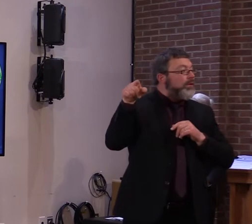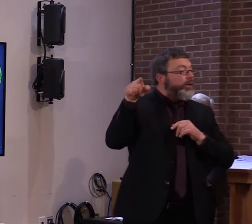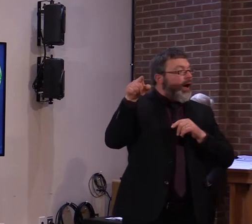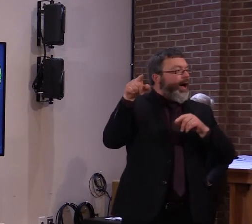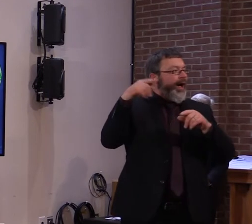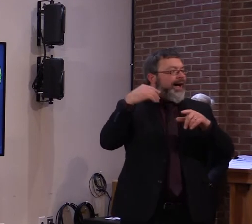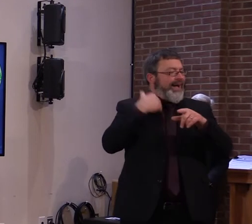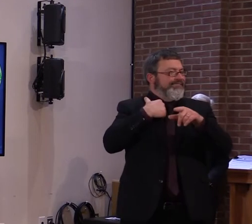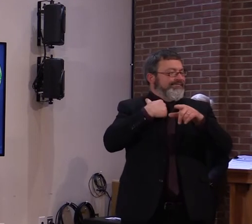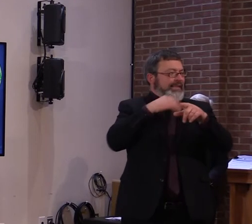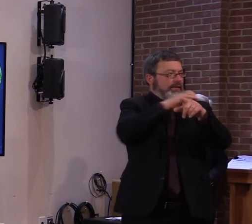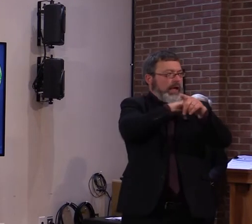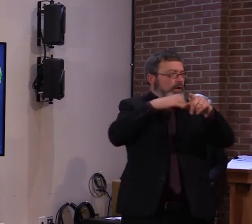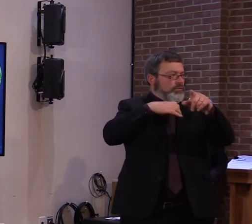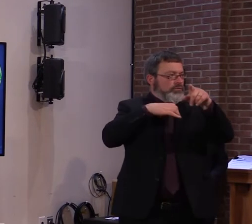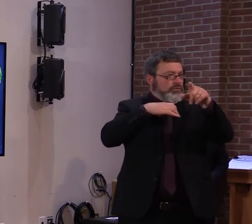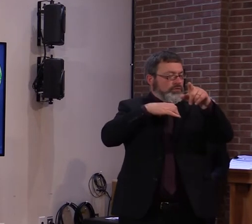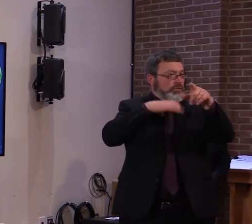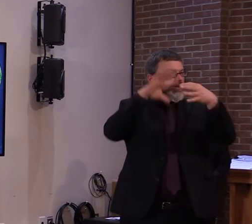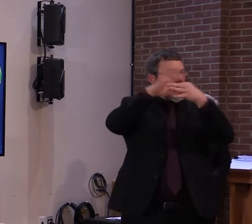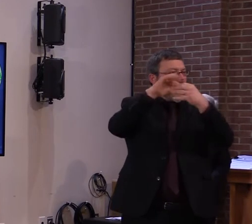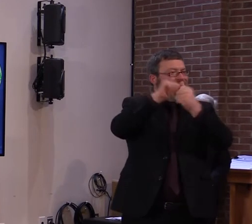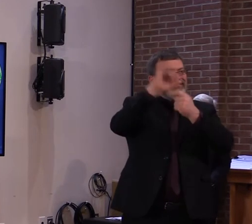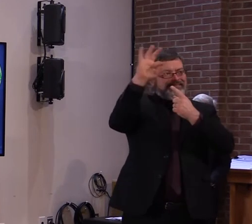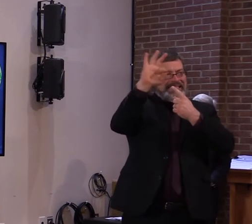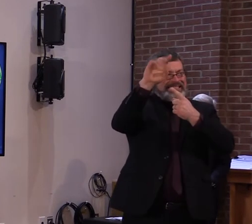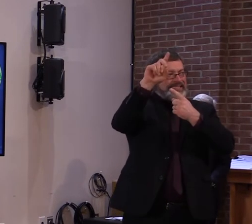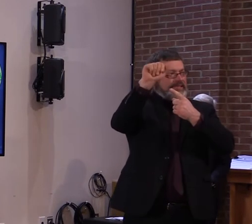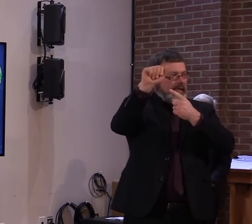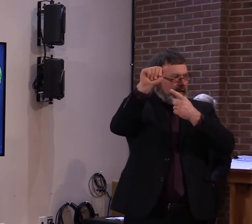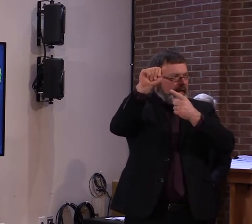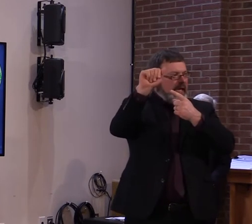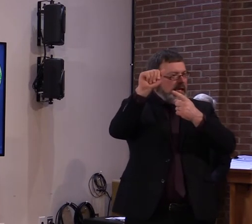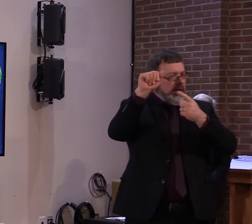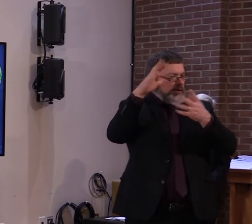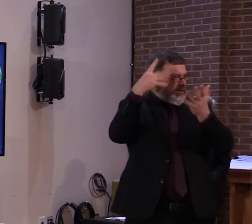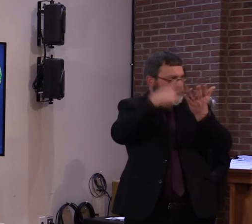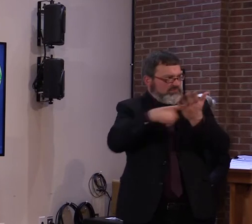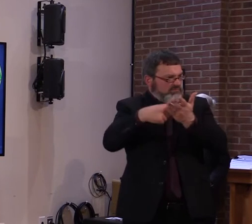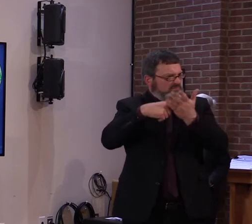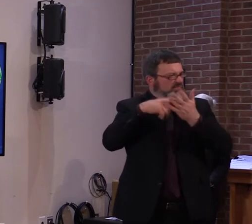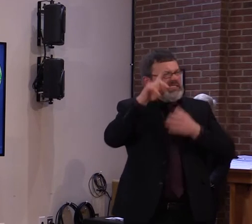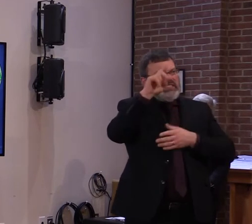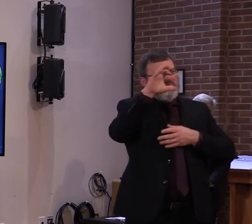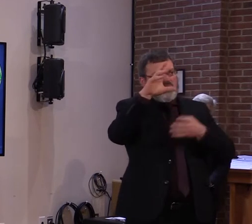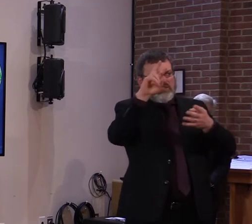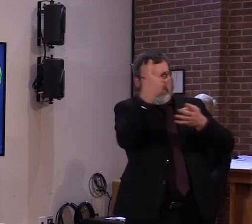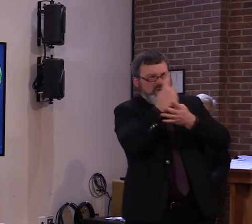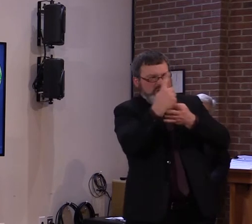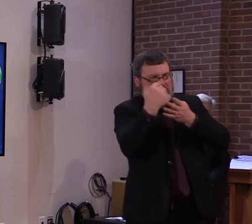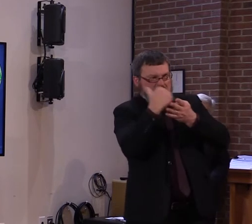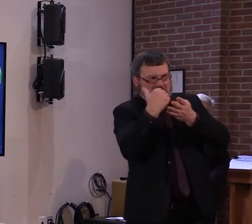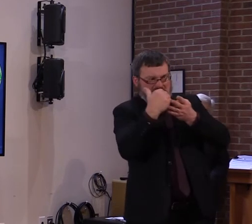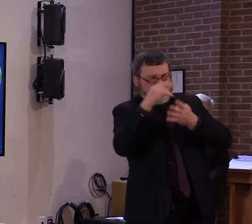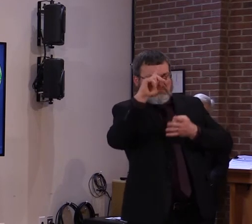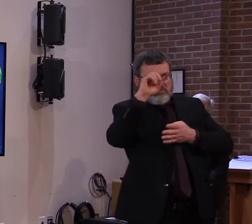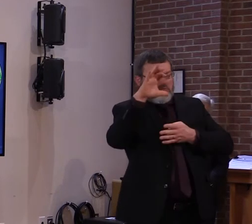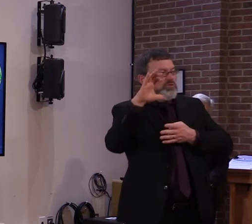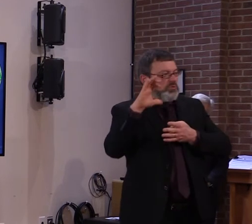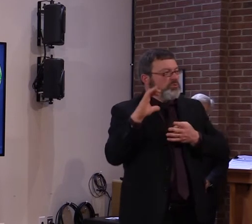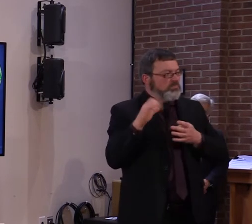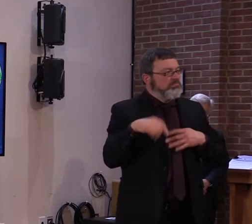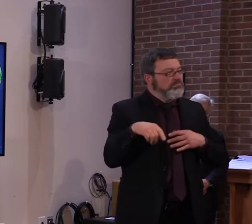December. We expect that the committee that advises the CDC will again meet in an emergency sense